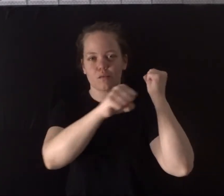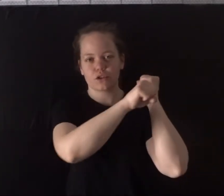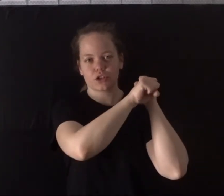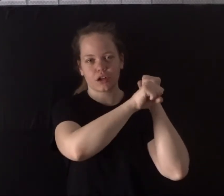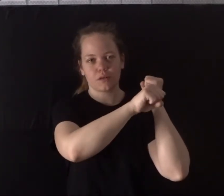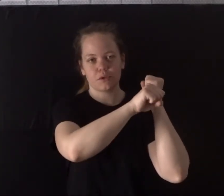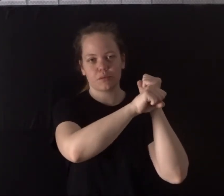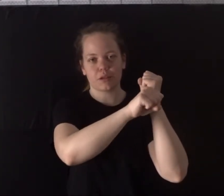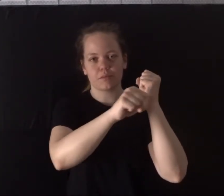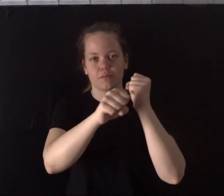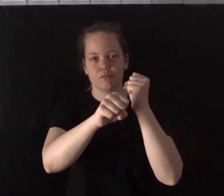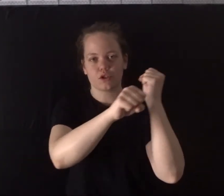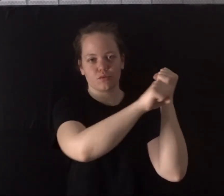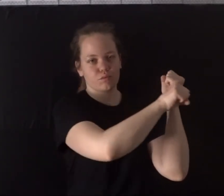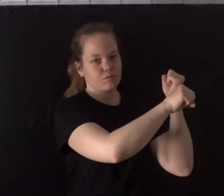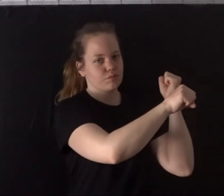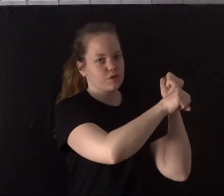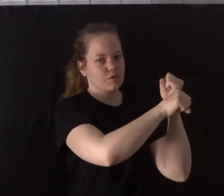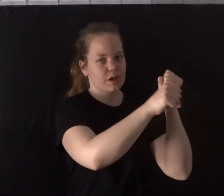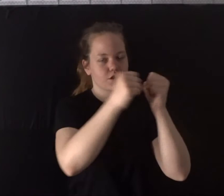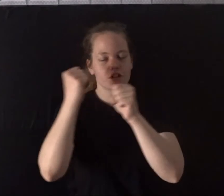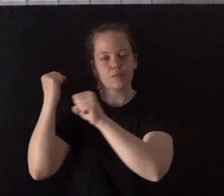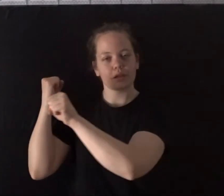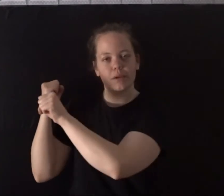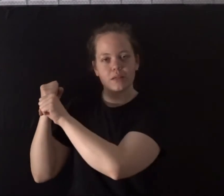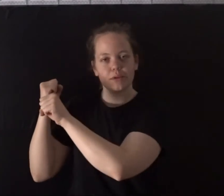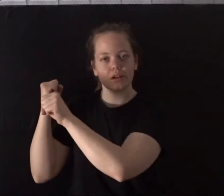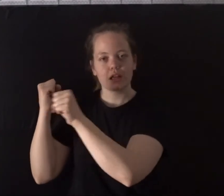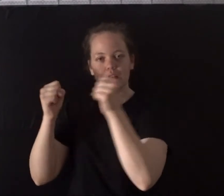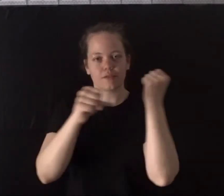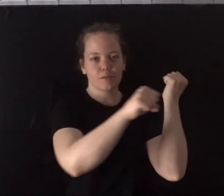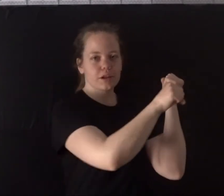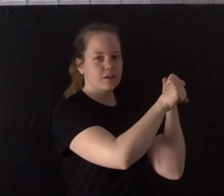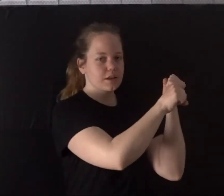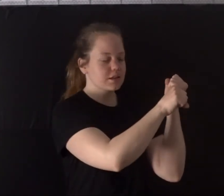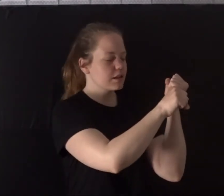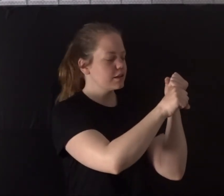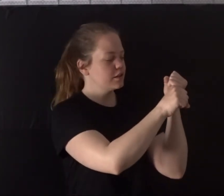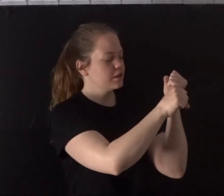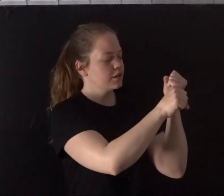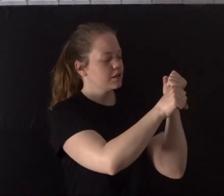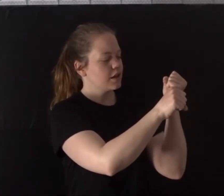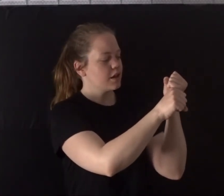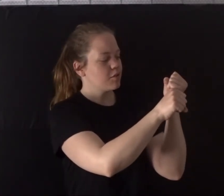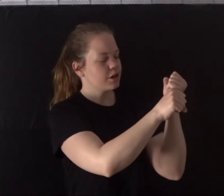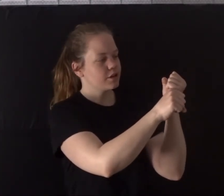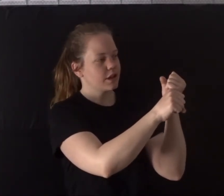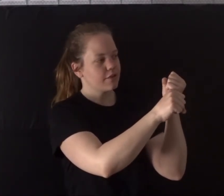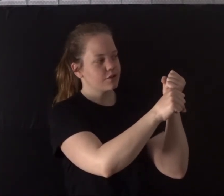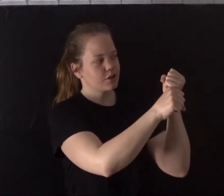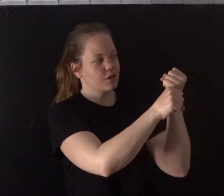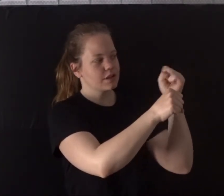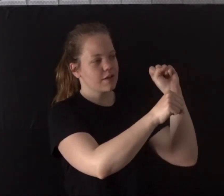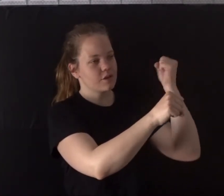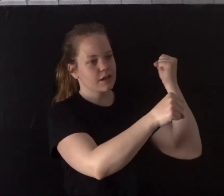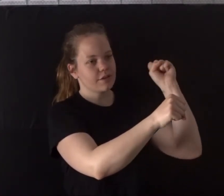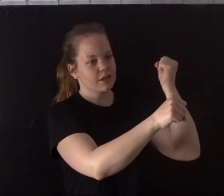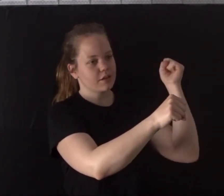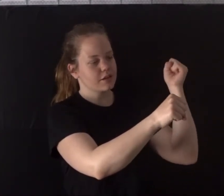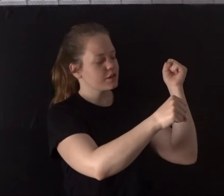which arm you play, which direction you play baseball. If you play on this side, on your left, you're going to have your left hand on the